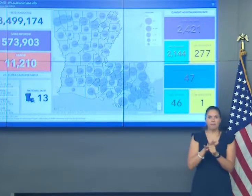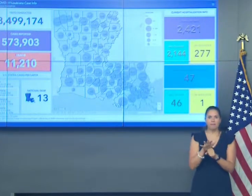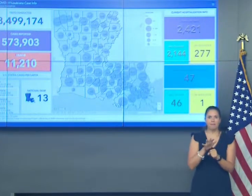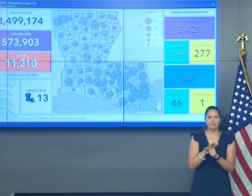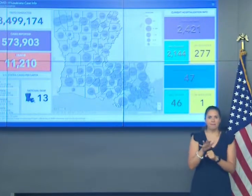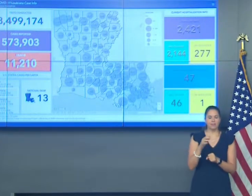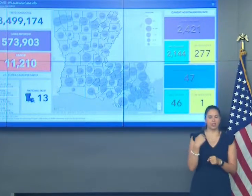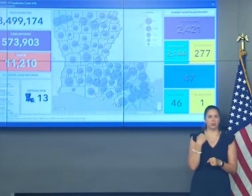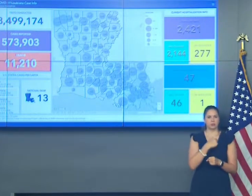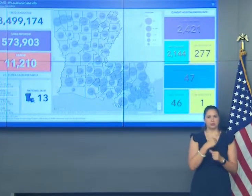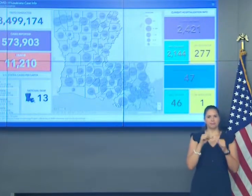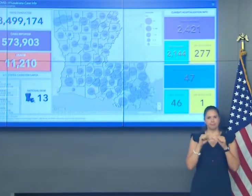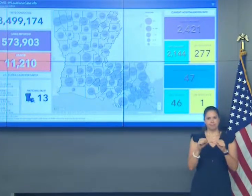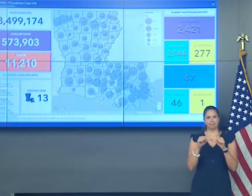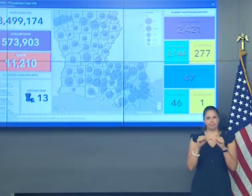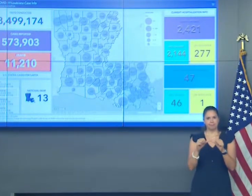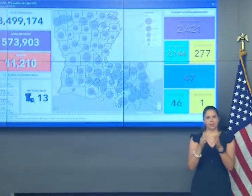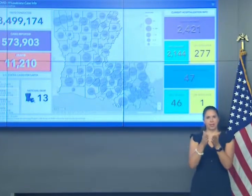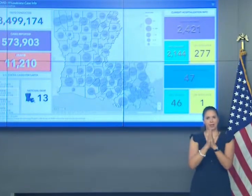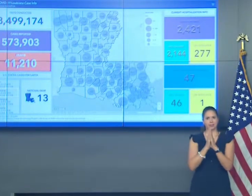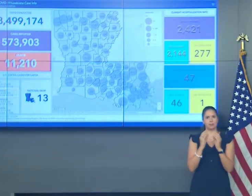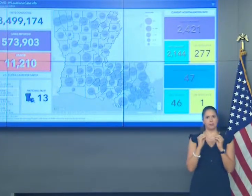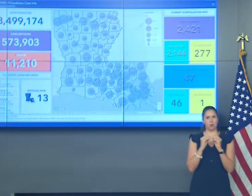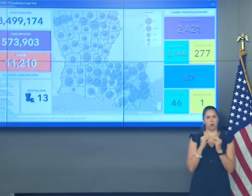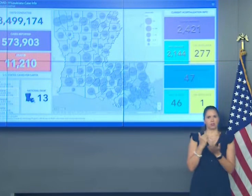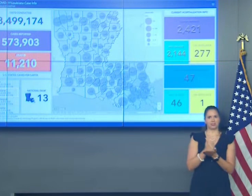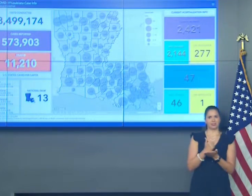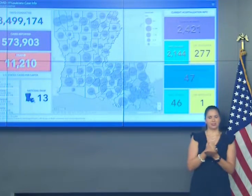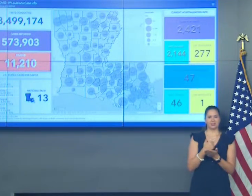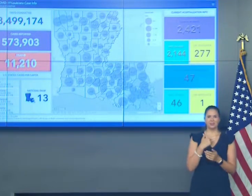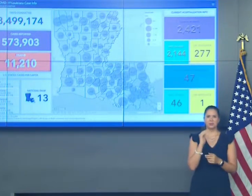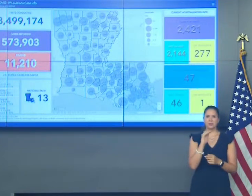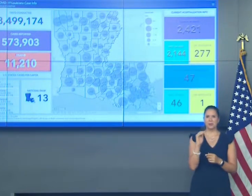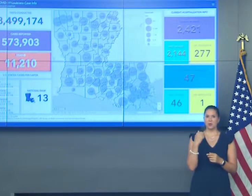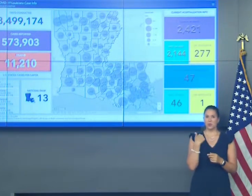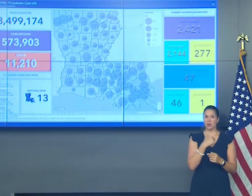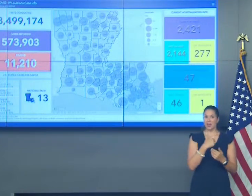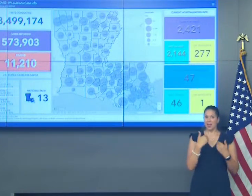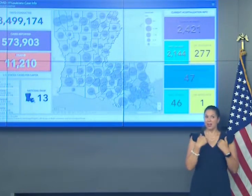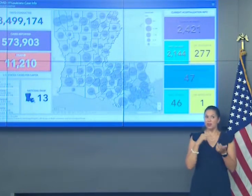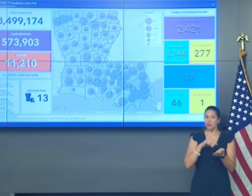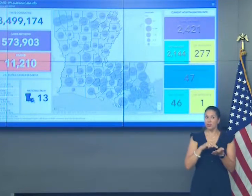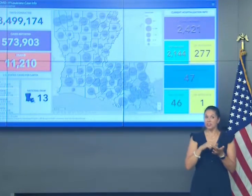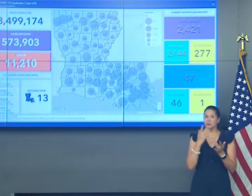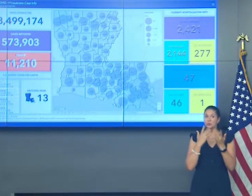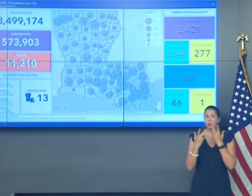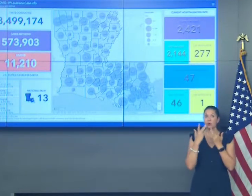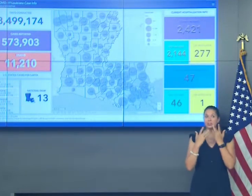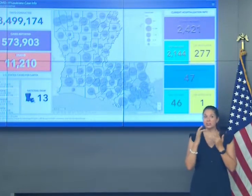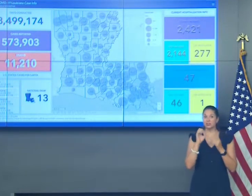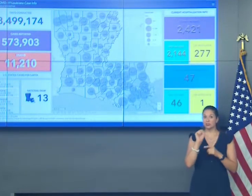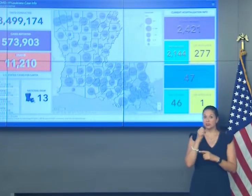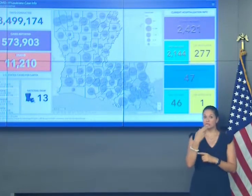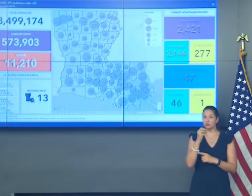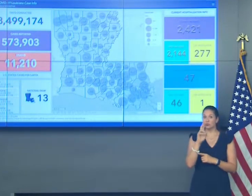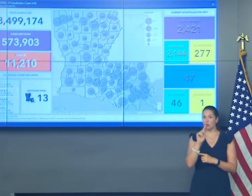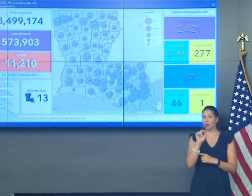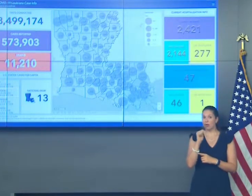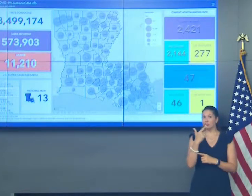to ask for more assistance. And I will remind you, we had a nursing shortage in our state